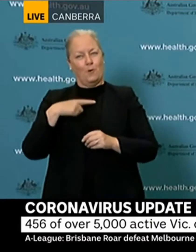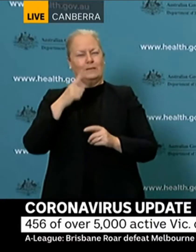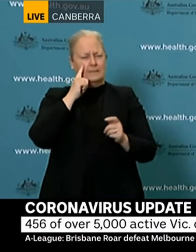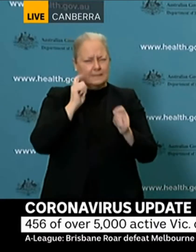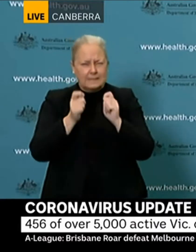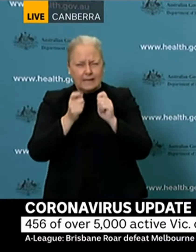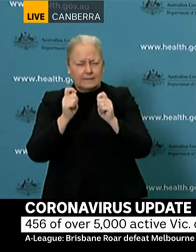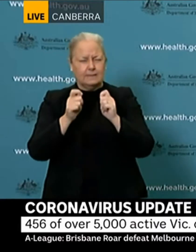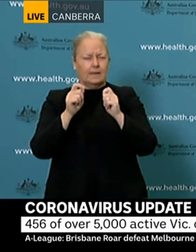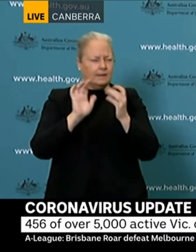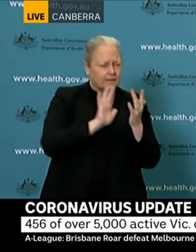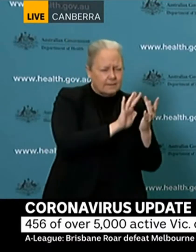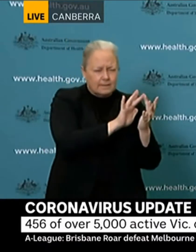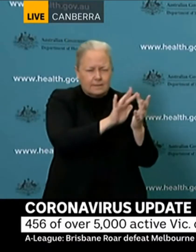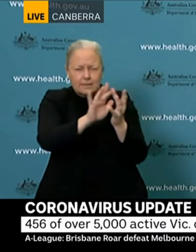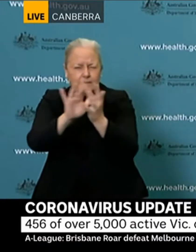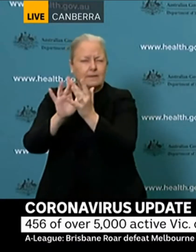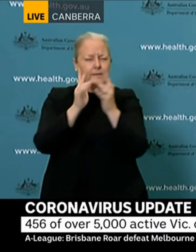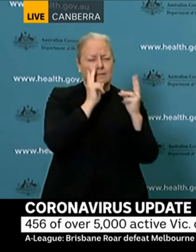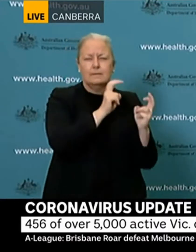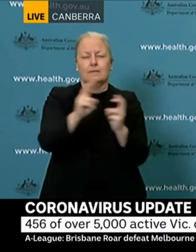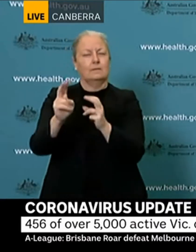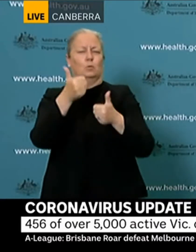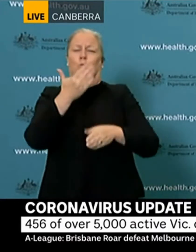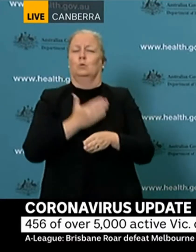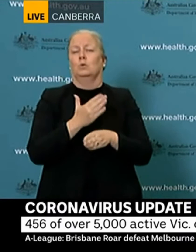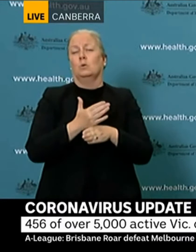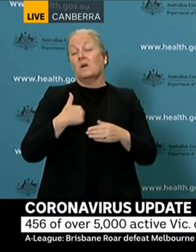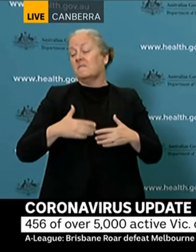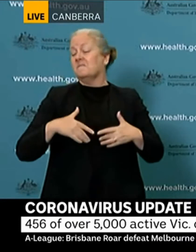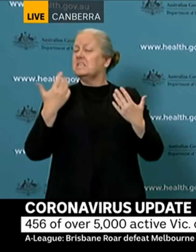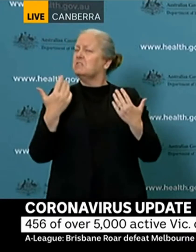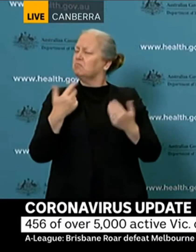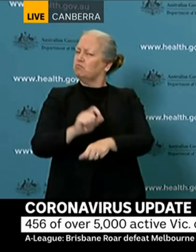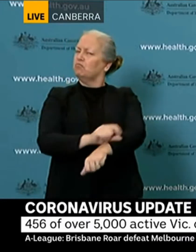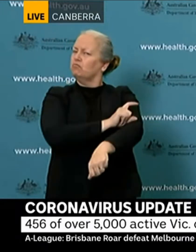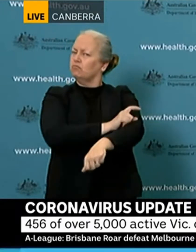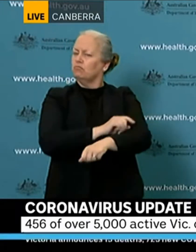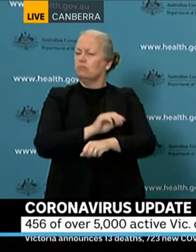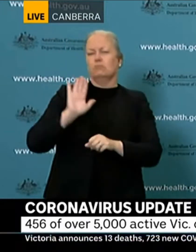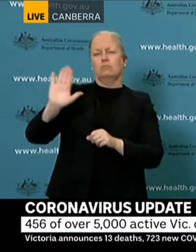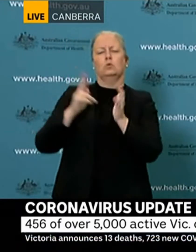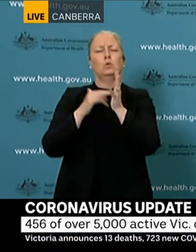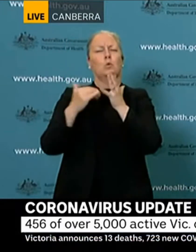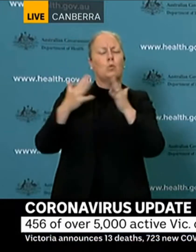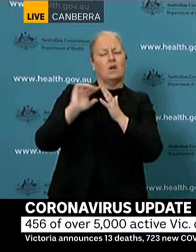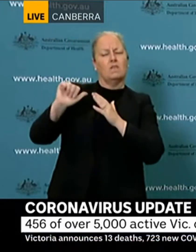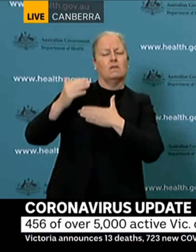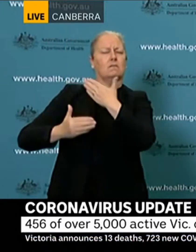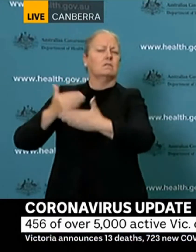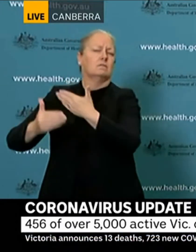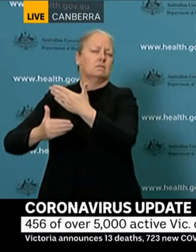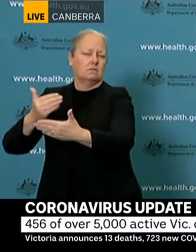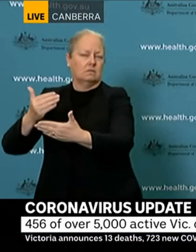and tracing down those chains of transmission. So I have a lot of confidence in the New South Wales system. But we need